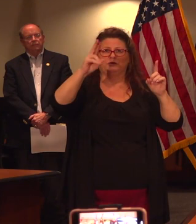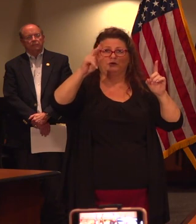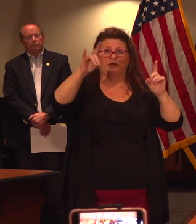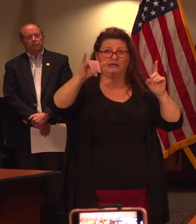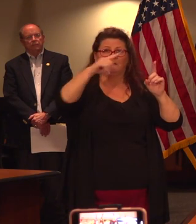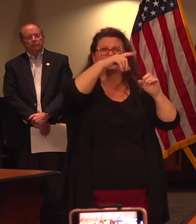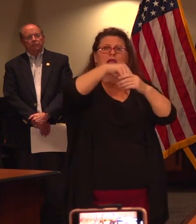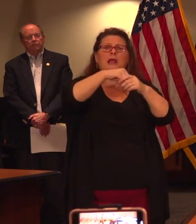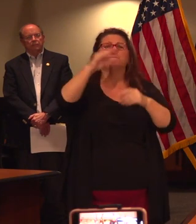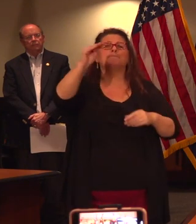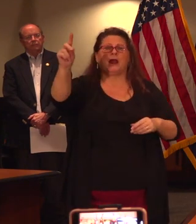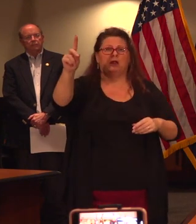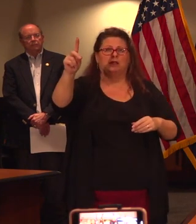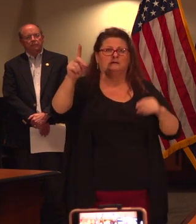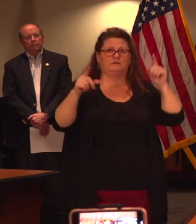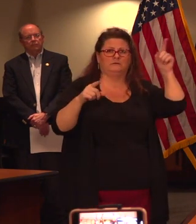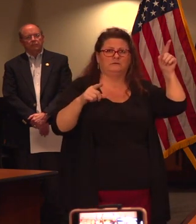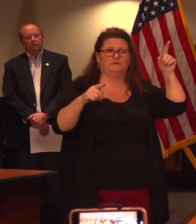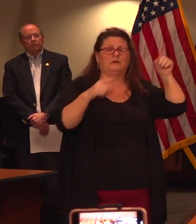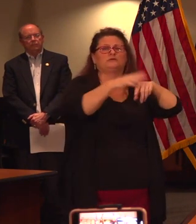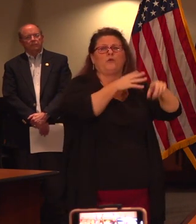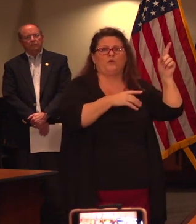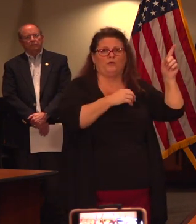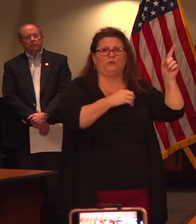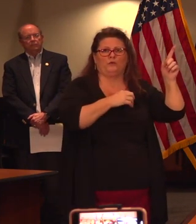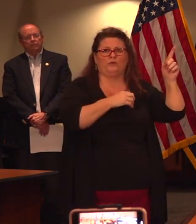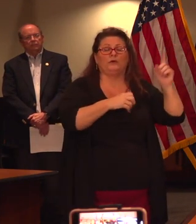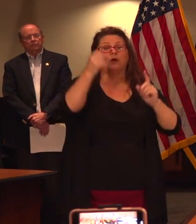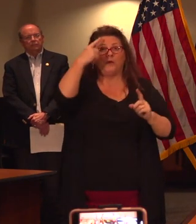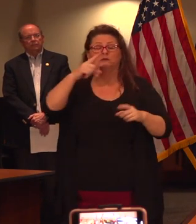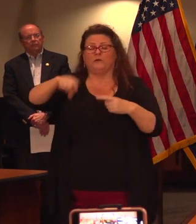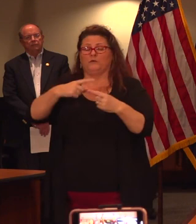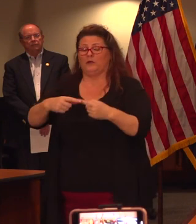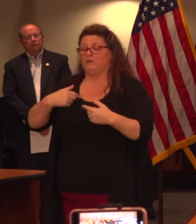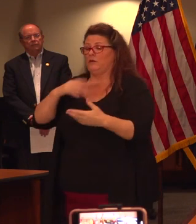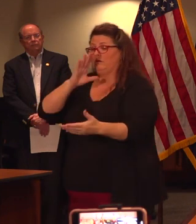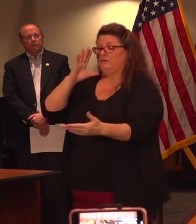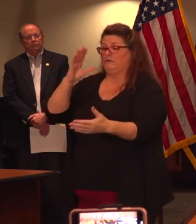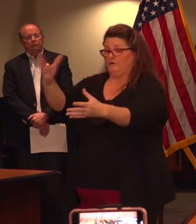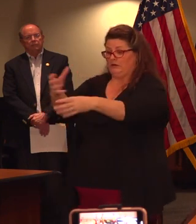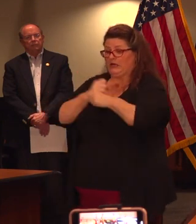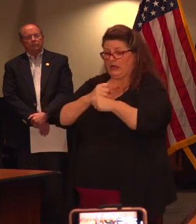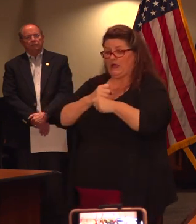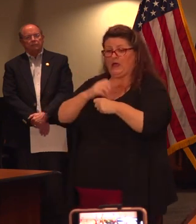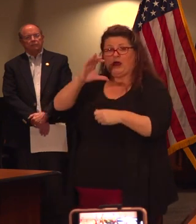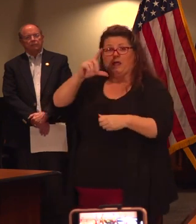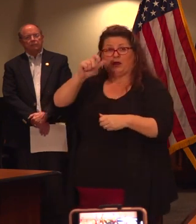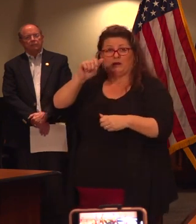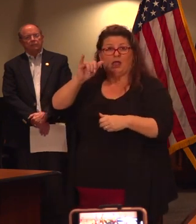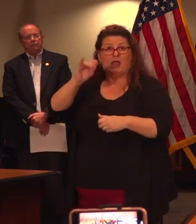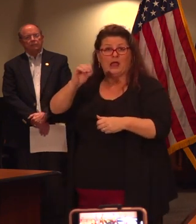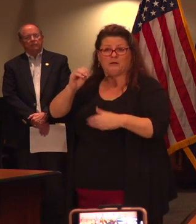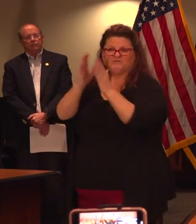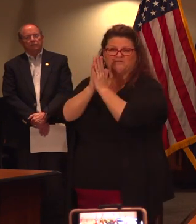located. Every unemployment claim in the United States must be checked through that one computer. It is an